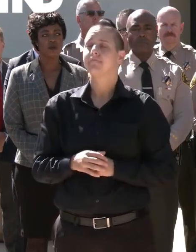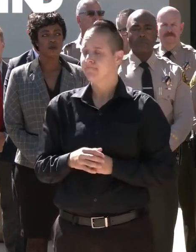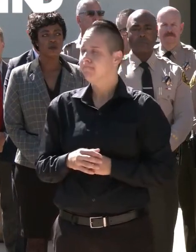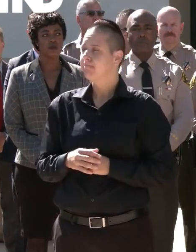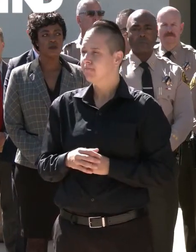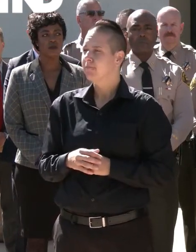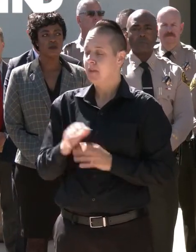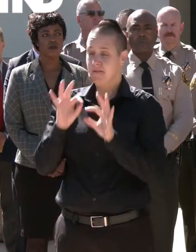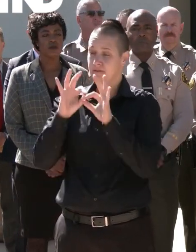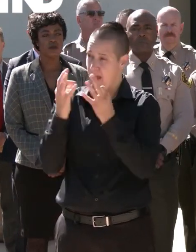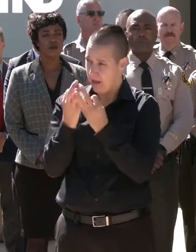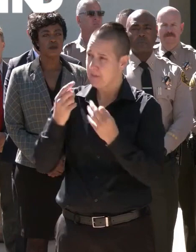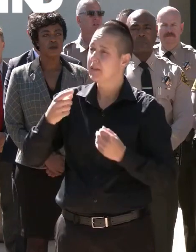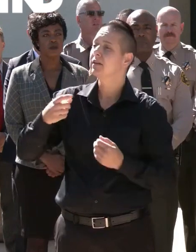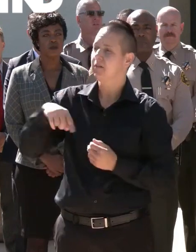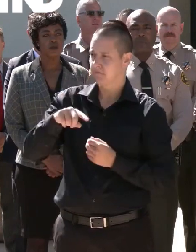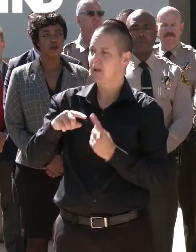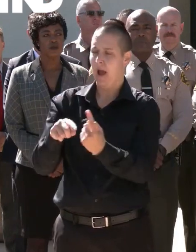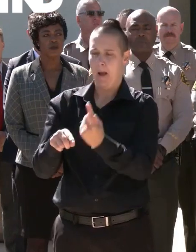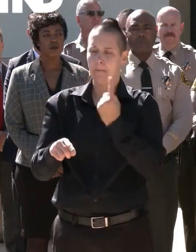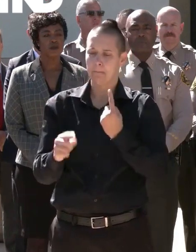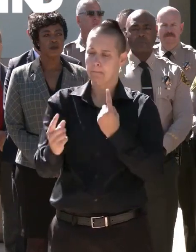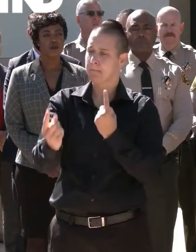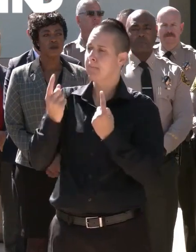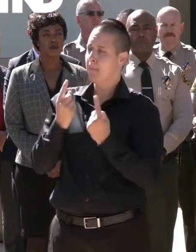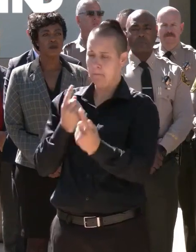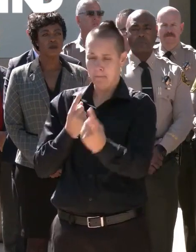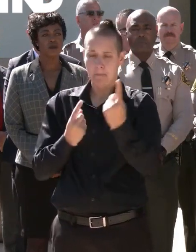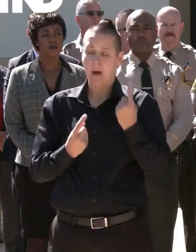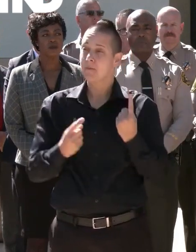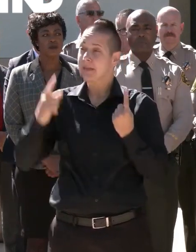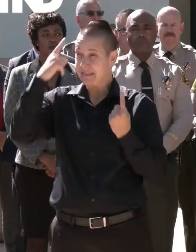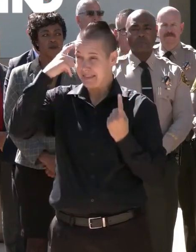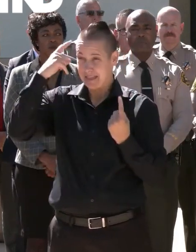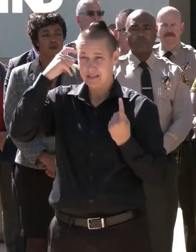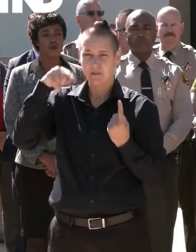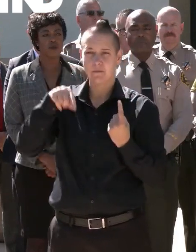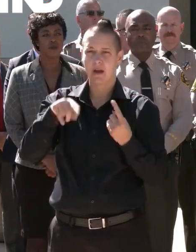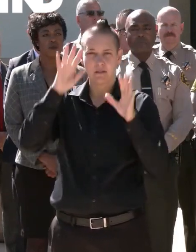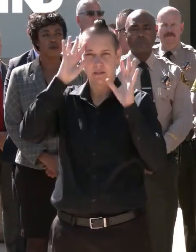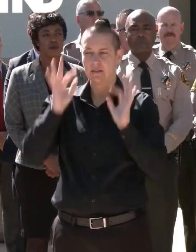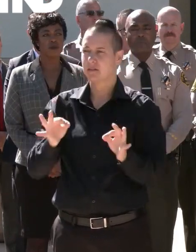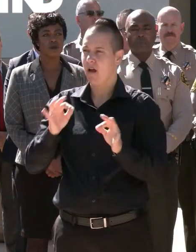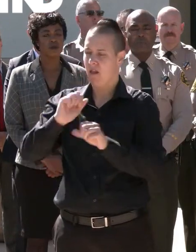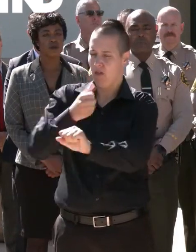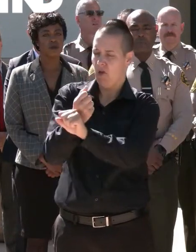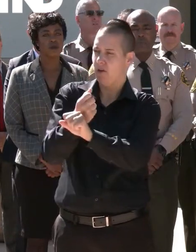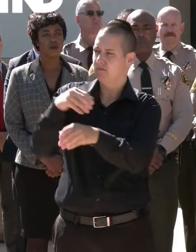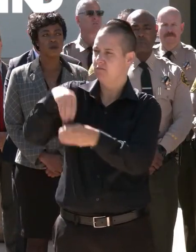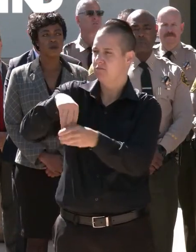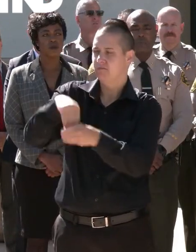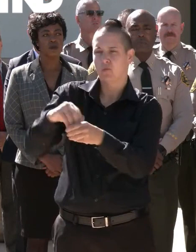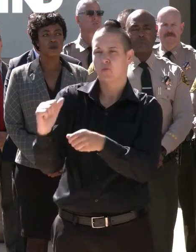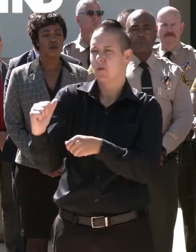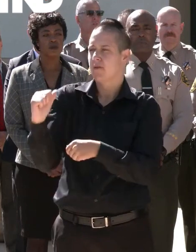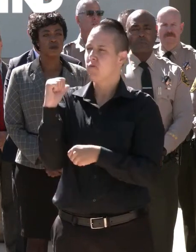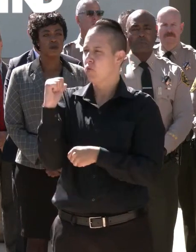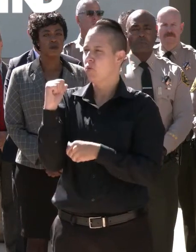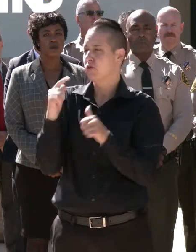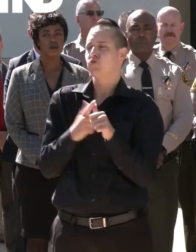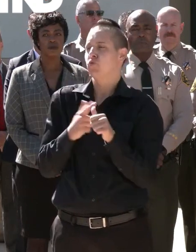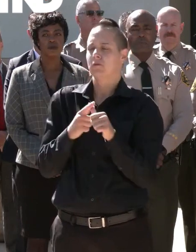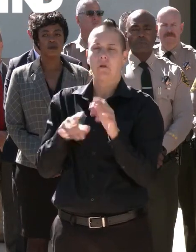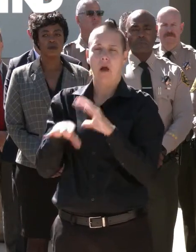Eventually, family members did come out. The suspect chose to barricade himself and refused to initially come